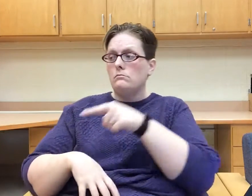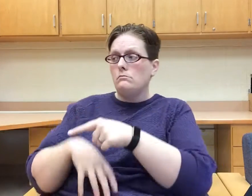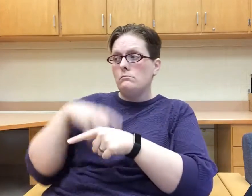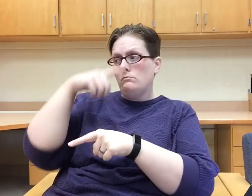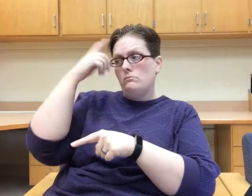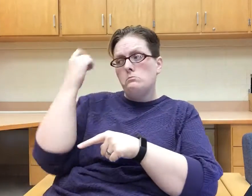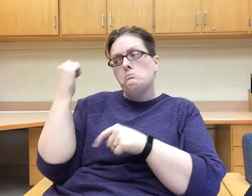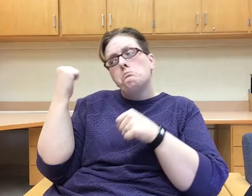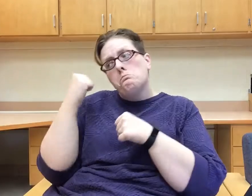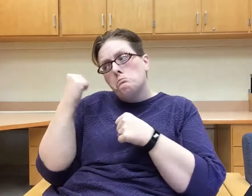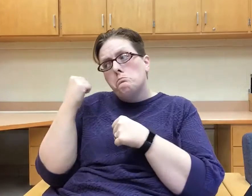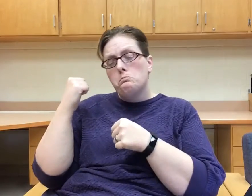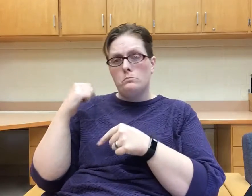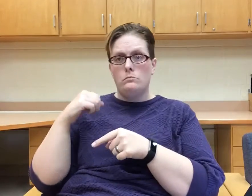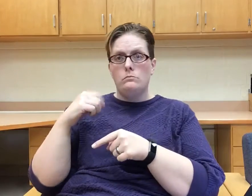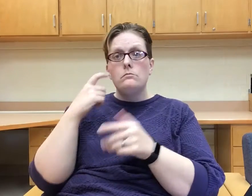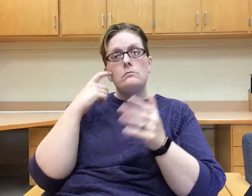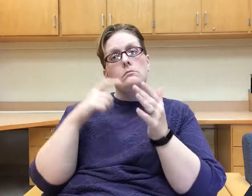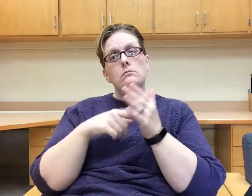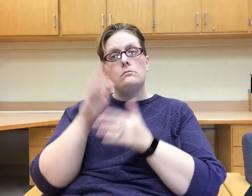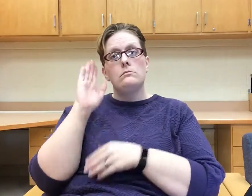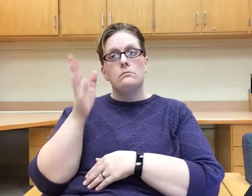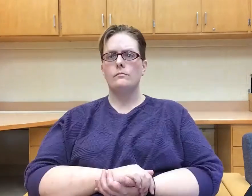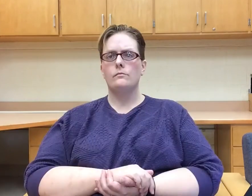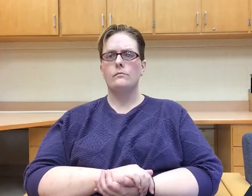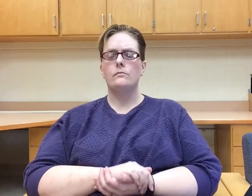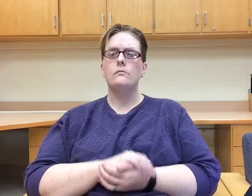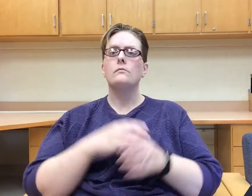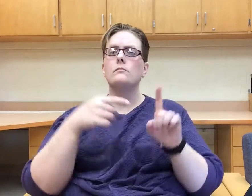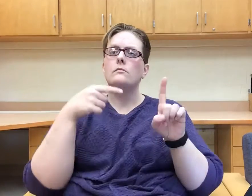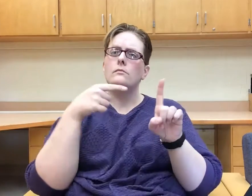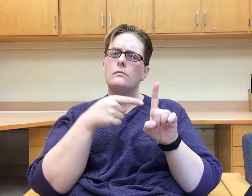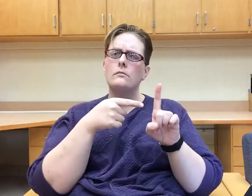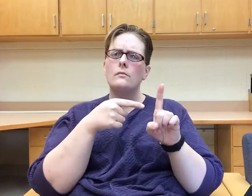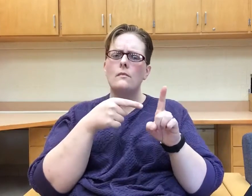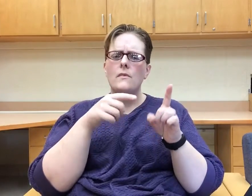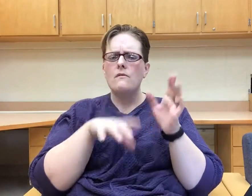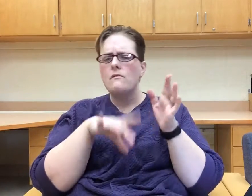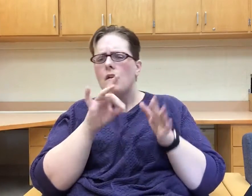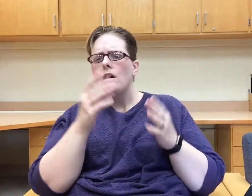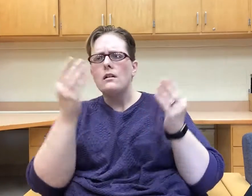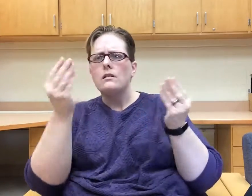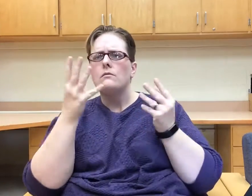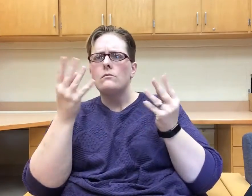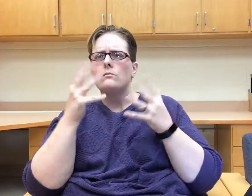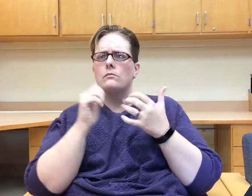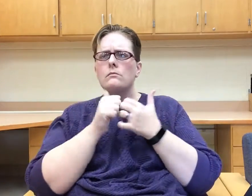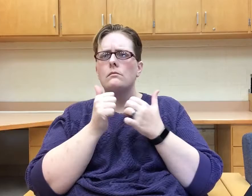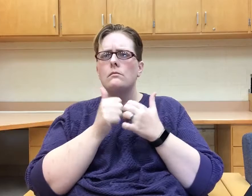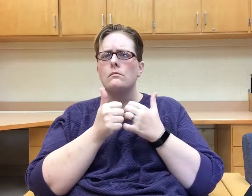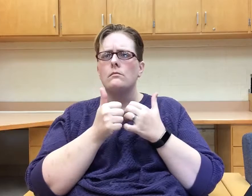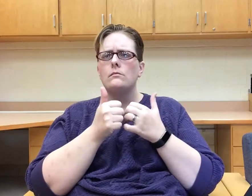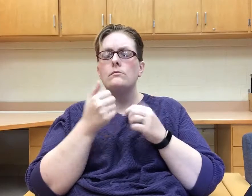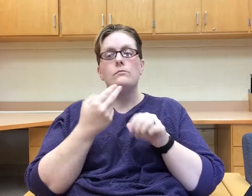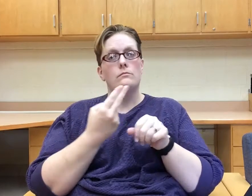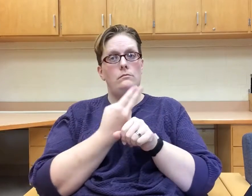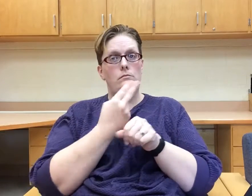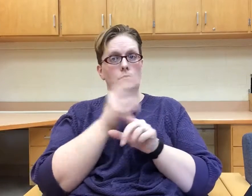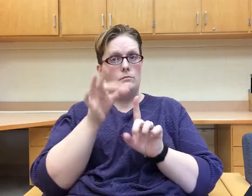mountains. Over there it's a plain. Summer is hot or summer is dry. They'll notice those things. But where do they get